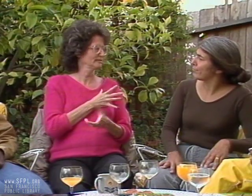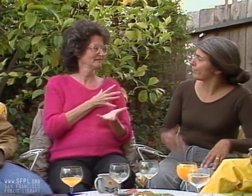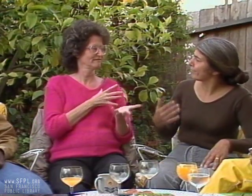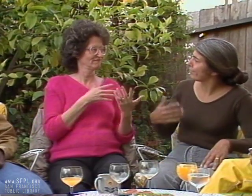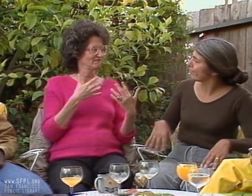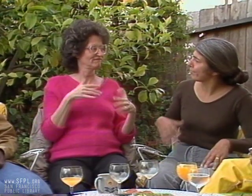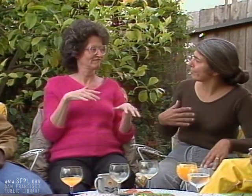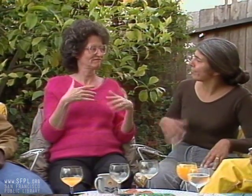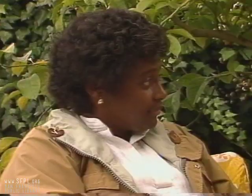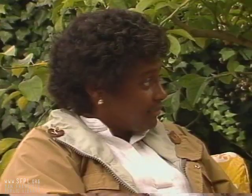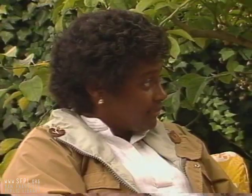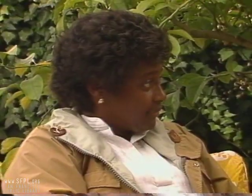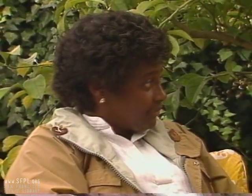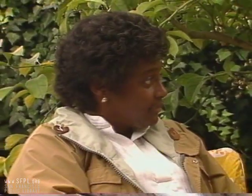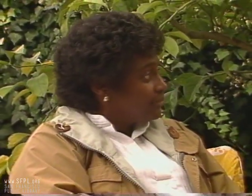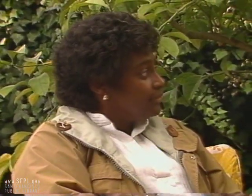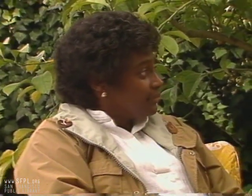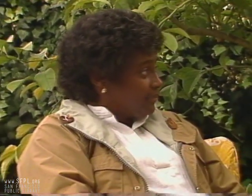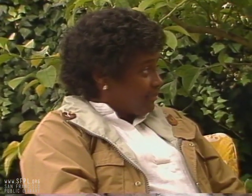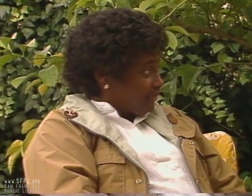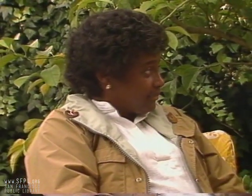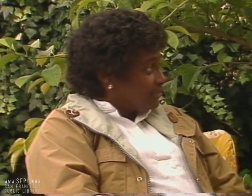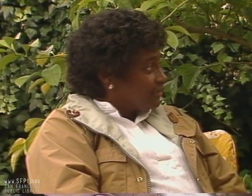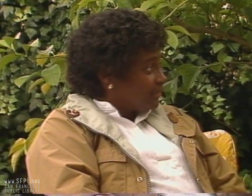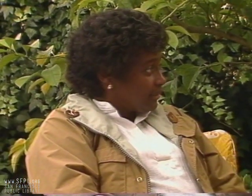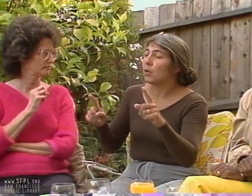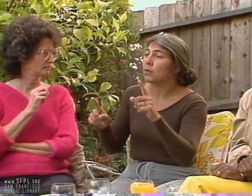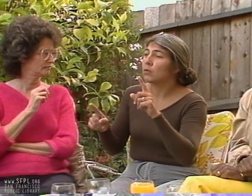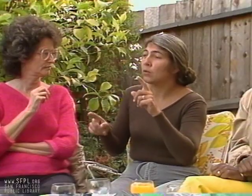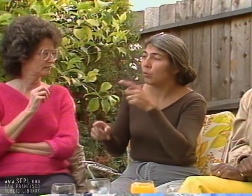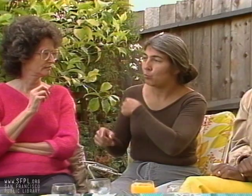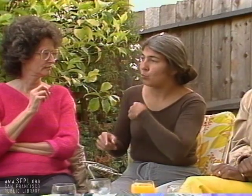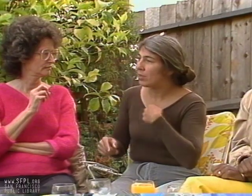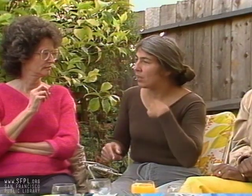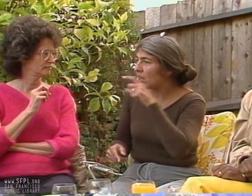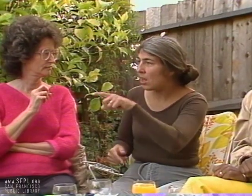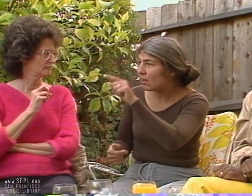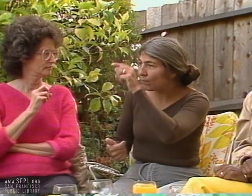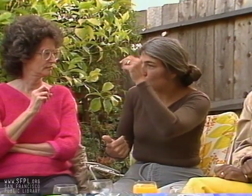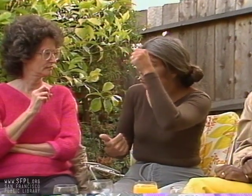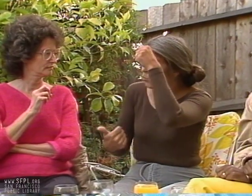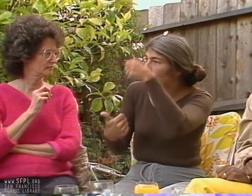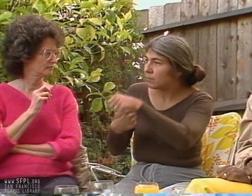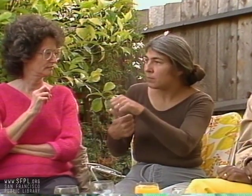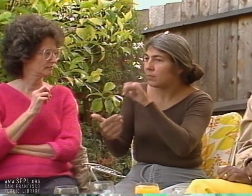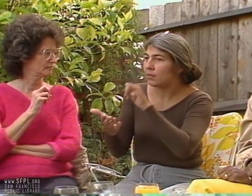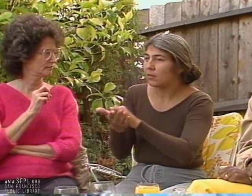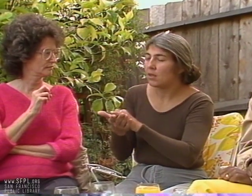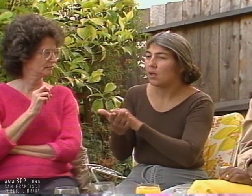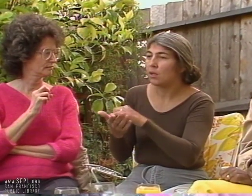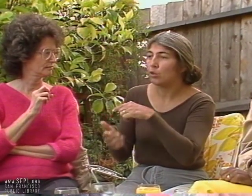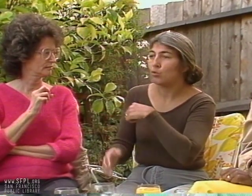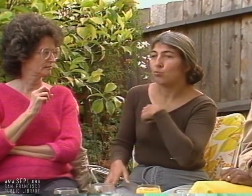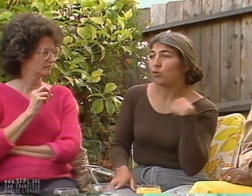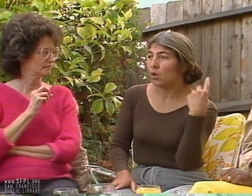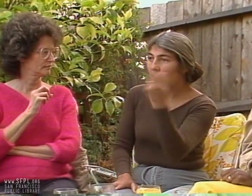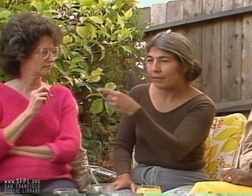bad. Yeah. But you know, I think it's important. We have to remember that we are here for